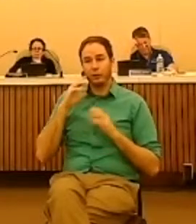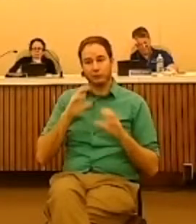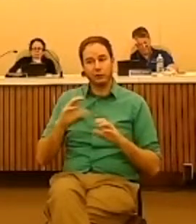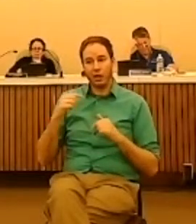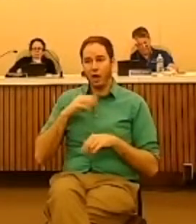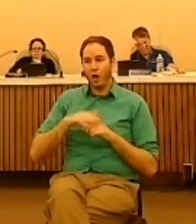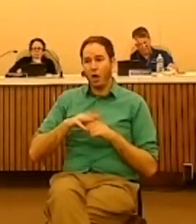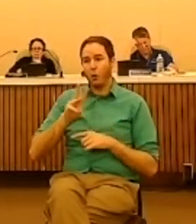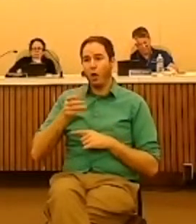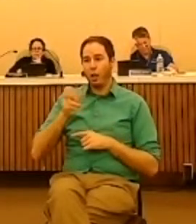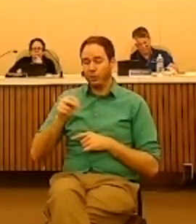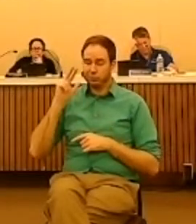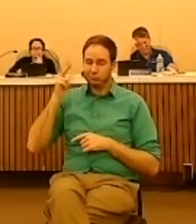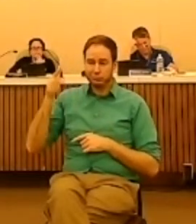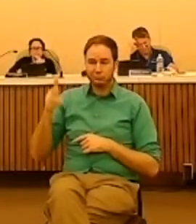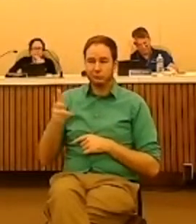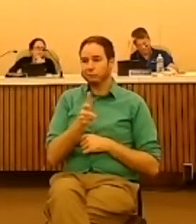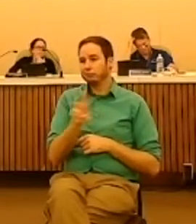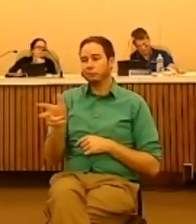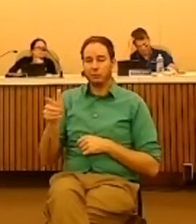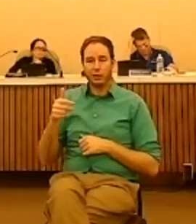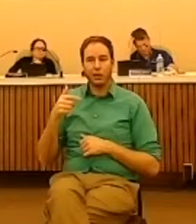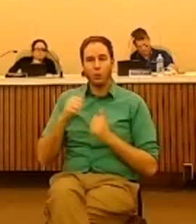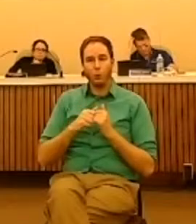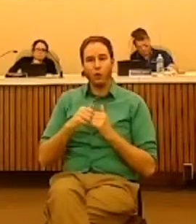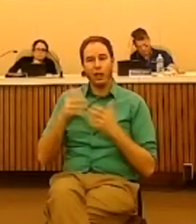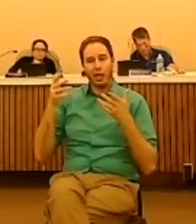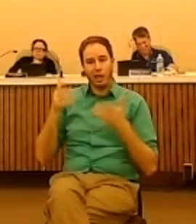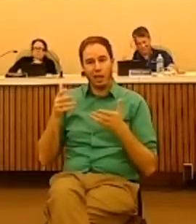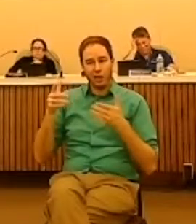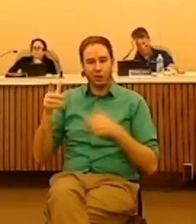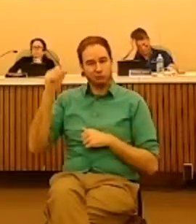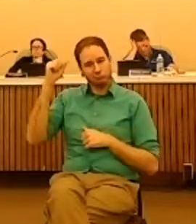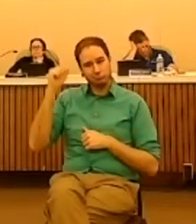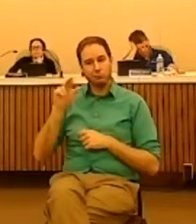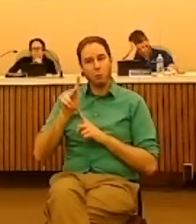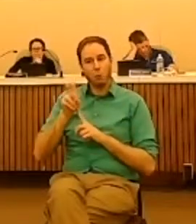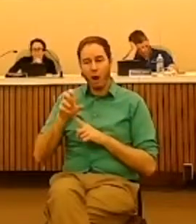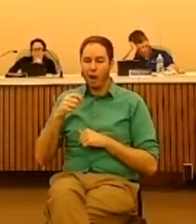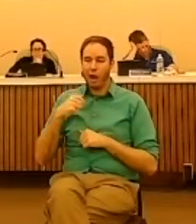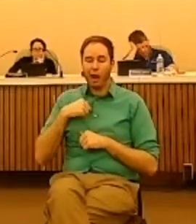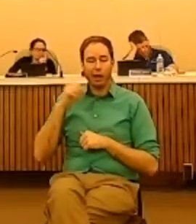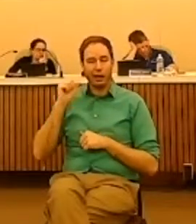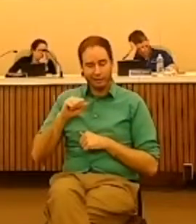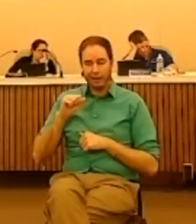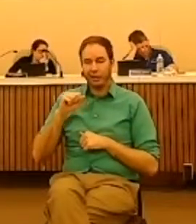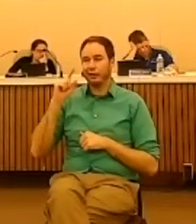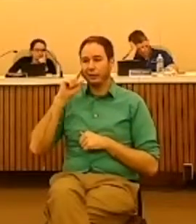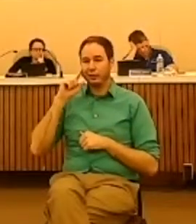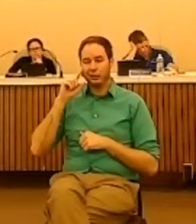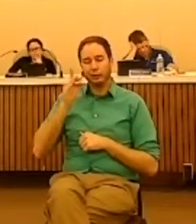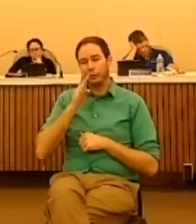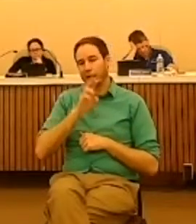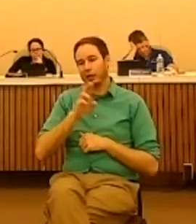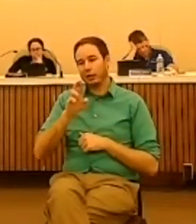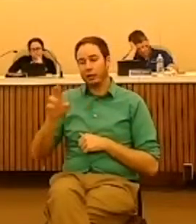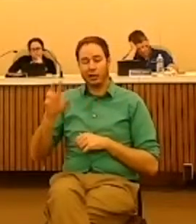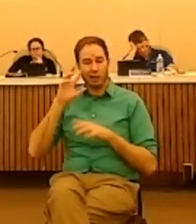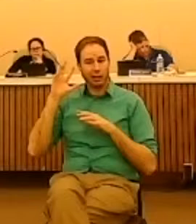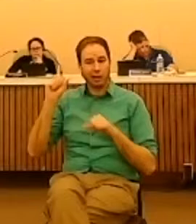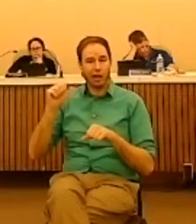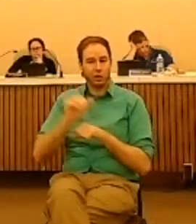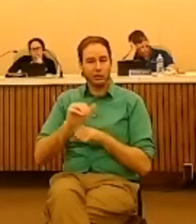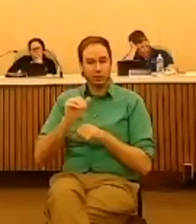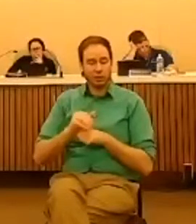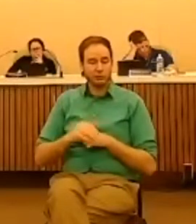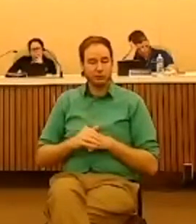Walman when they come down that throughway hill with the heavy load on, they put the Jake brake on all the way down that hill. It's loud at night, even